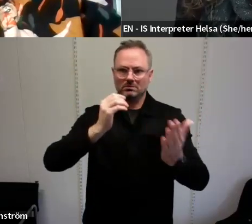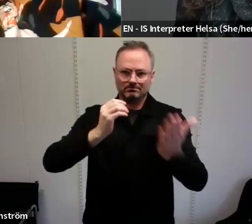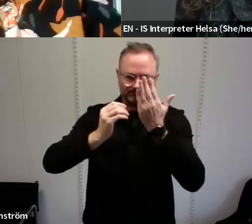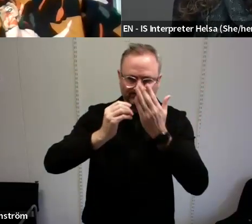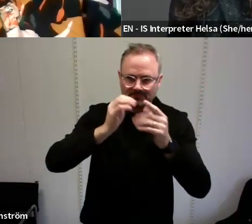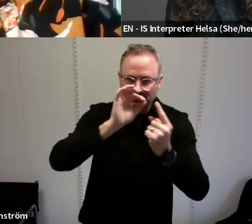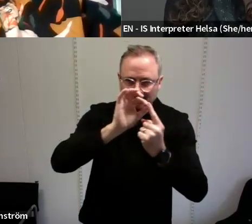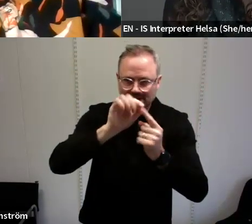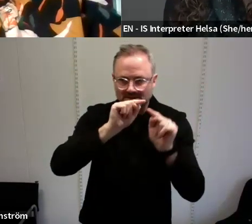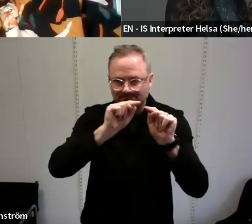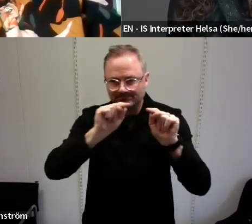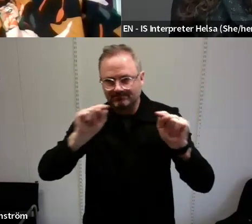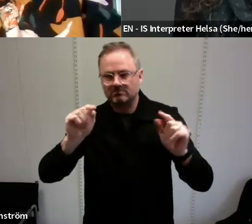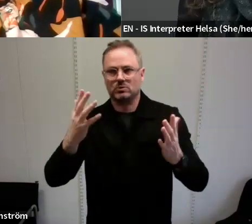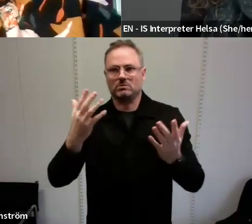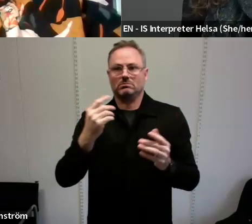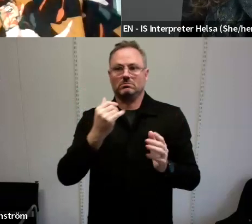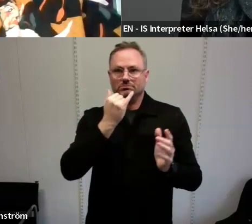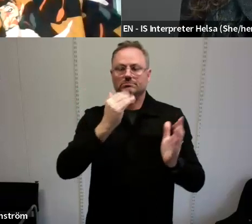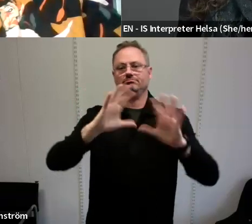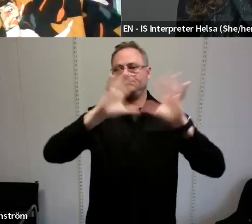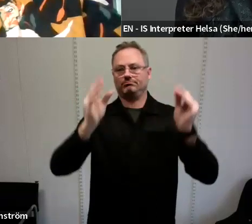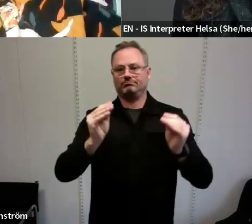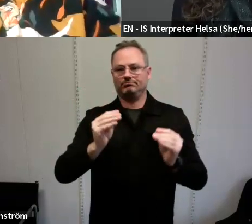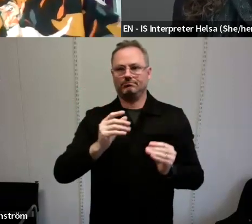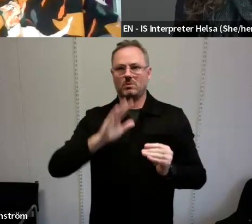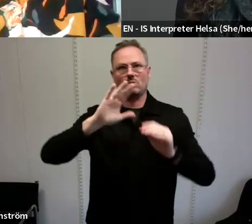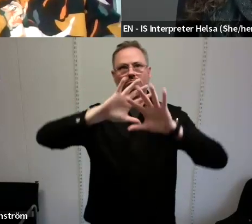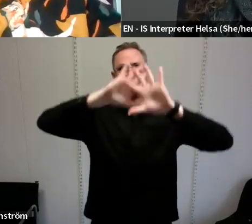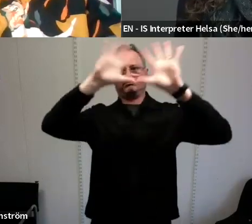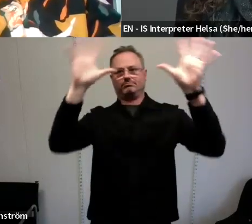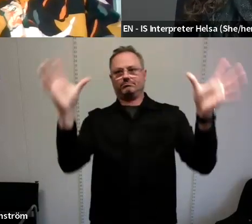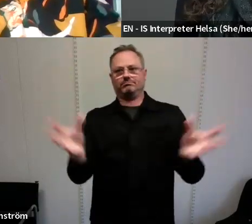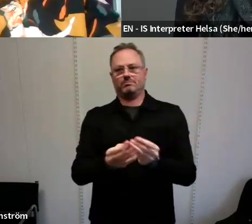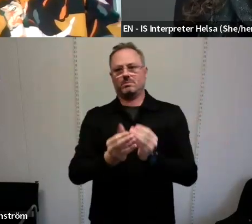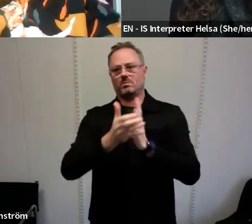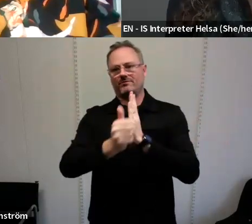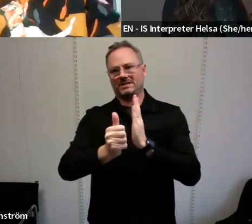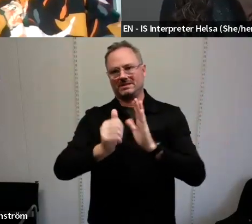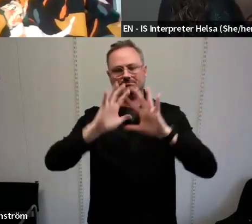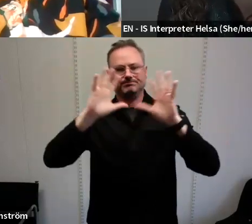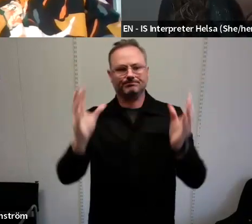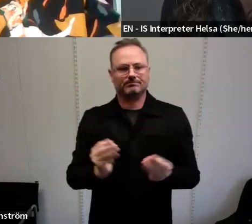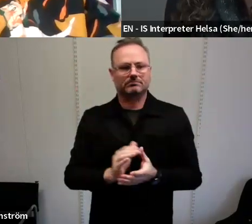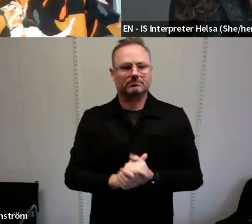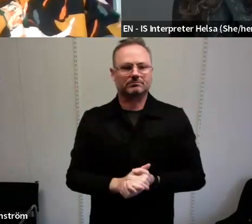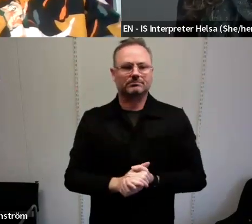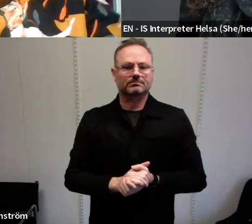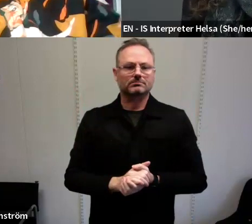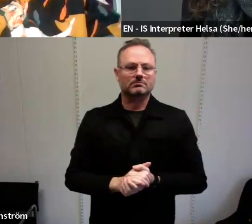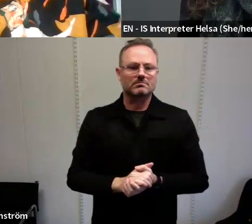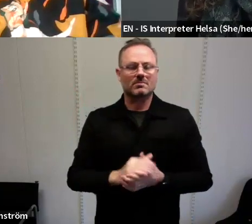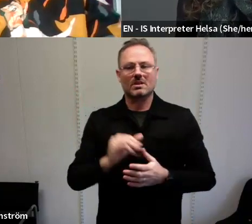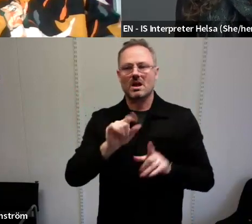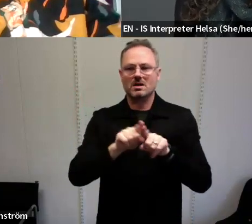very limited scoring in terms of its binary. So it doesn't give you a detailed view on what the errors are within the production. So it doesn't really